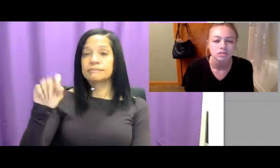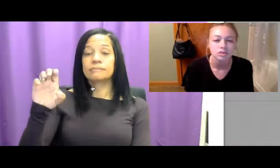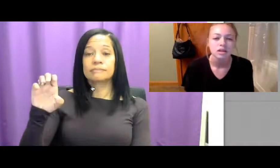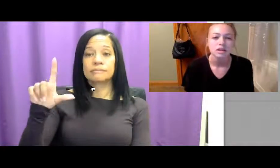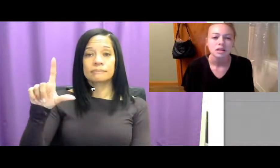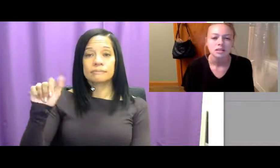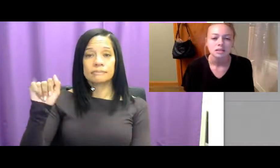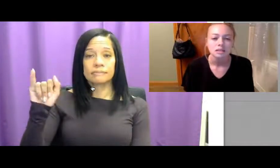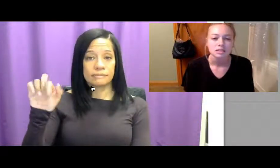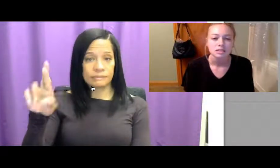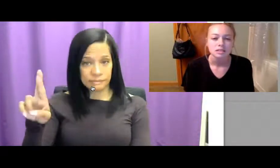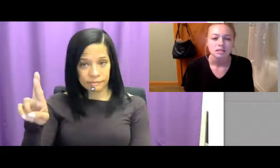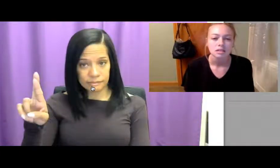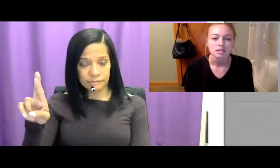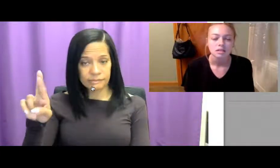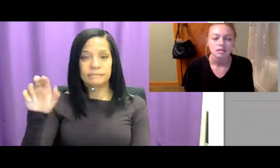872